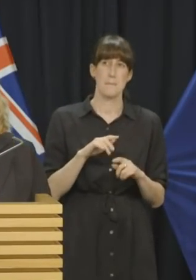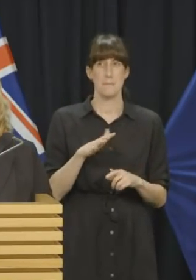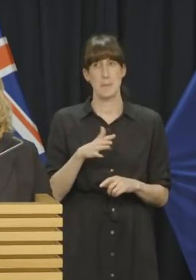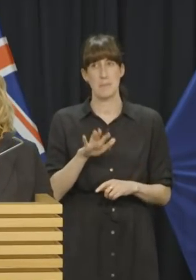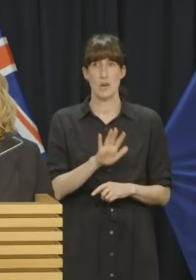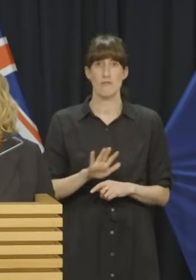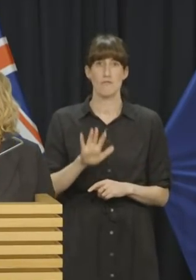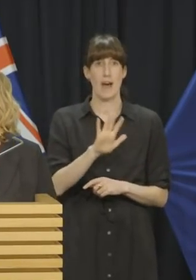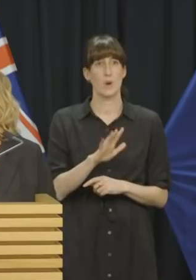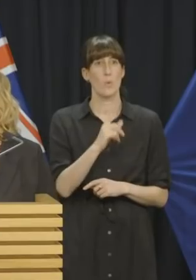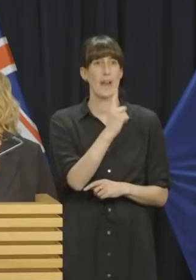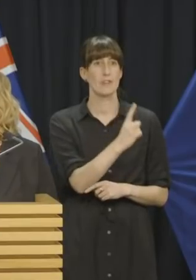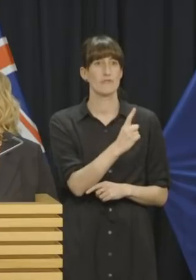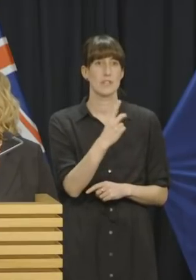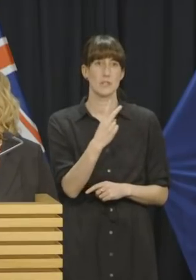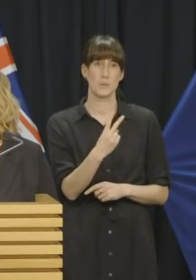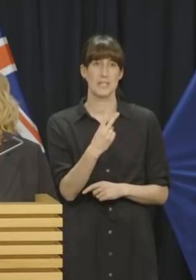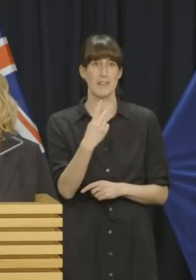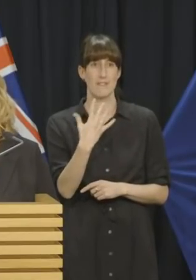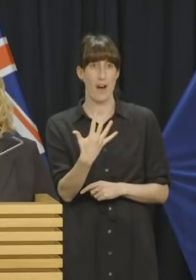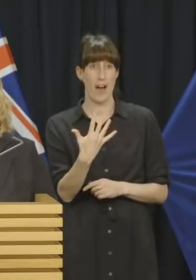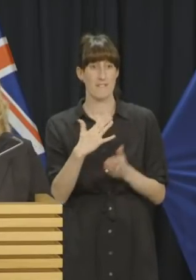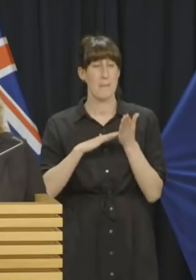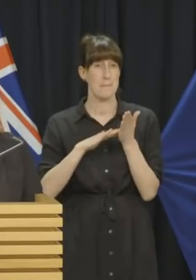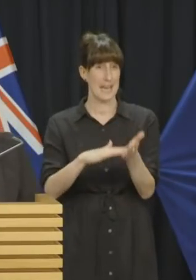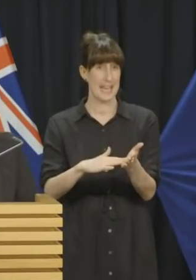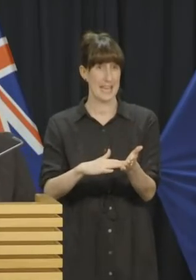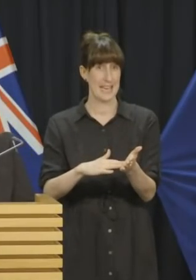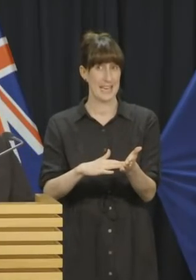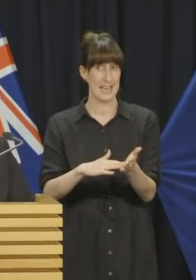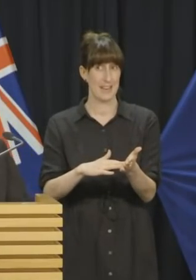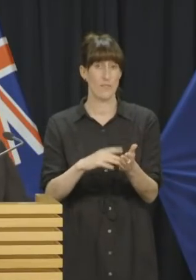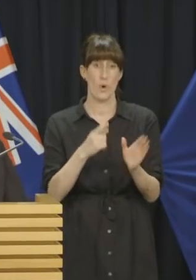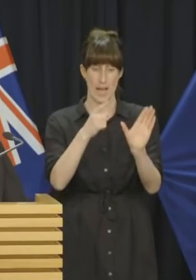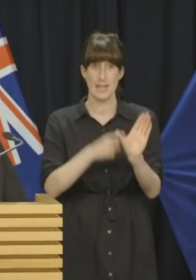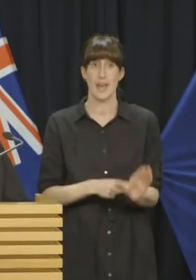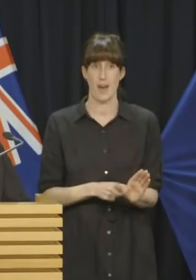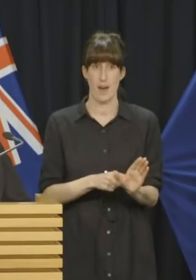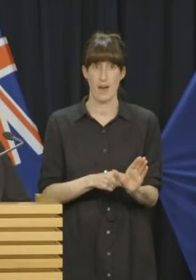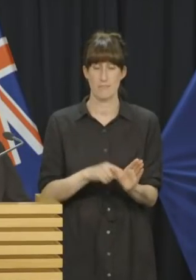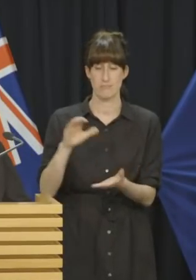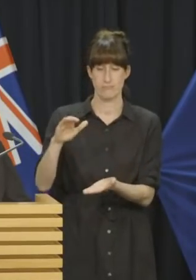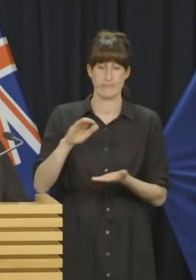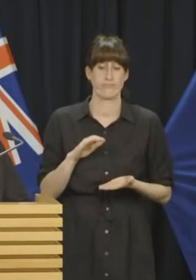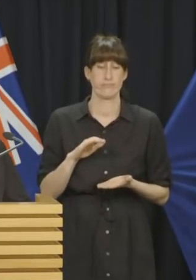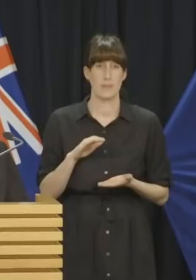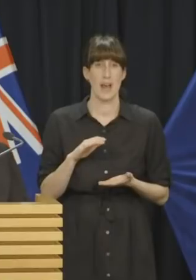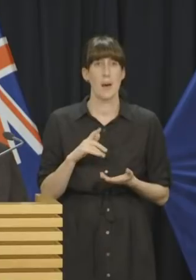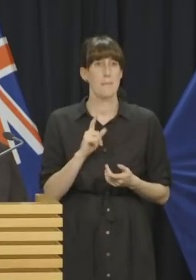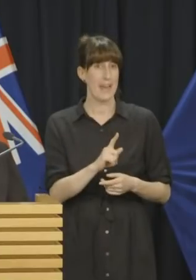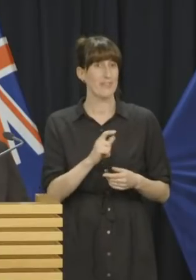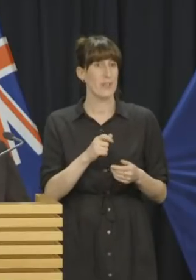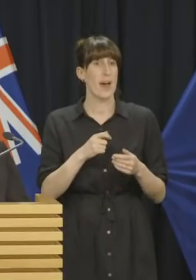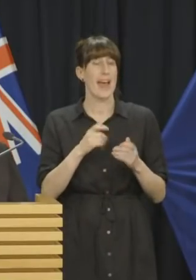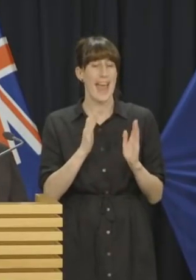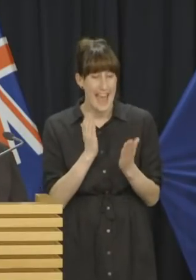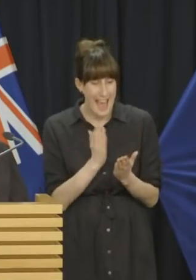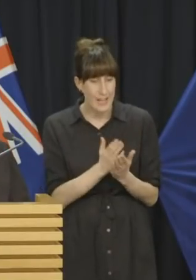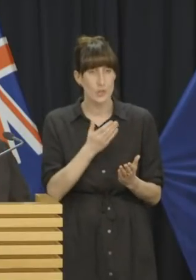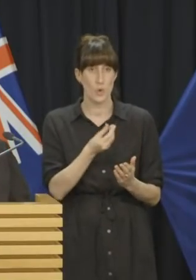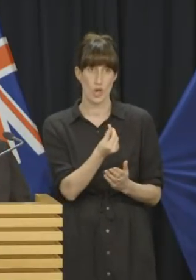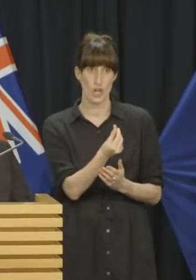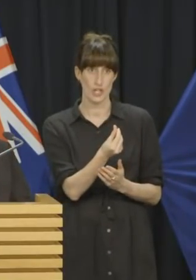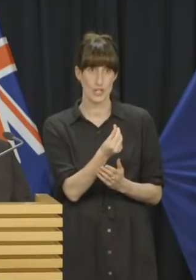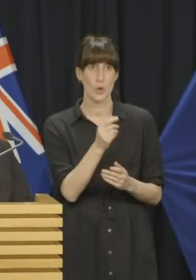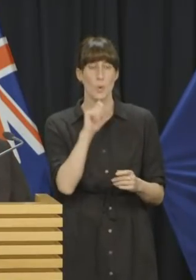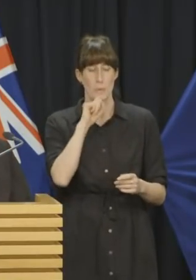somewhere around 125 million a year off that, and the cost of the system would have been around nearly